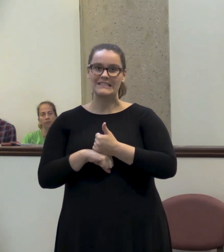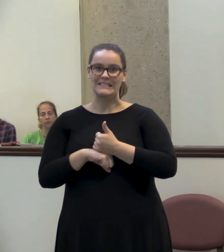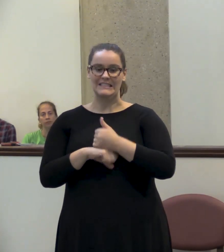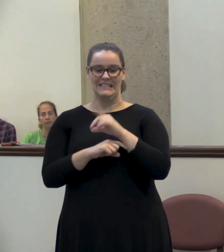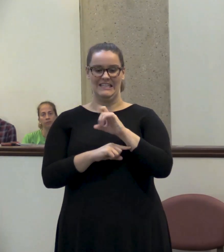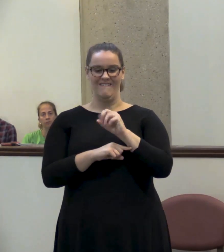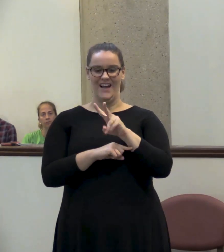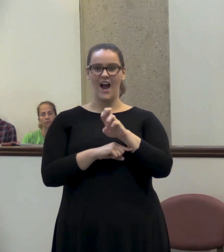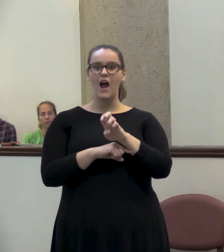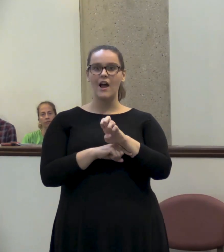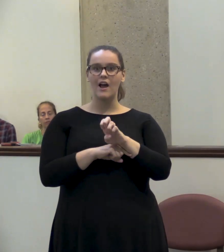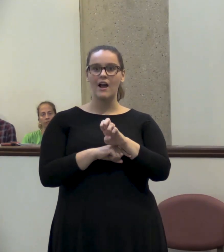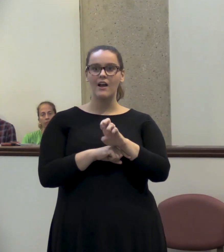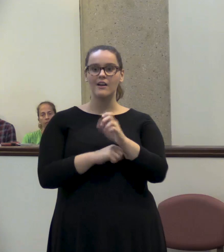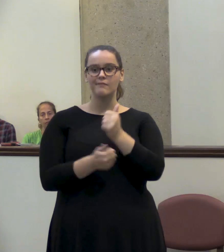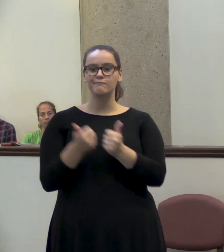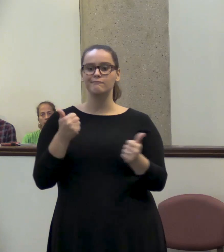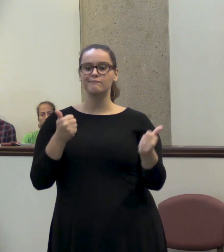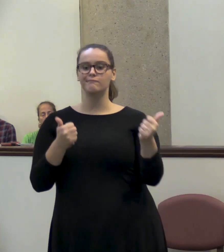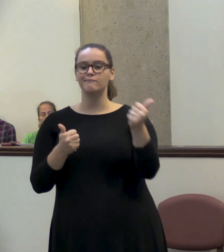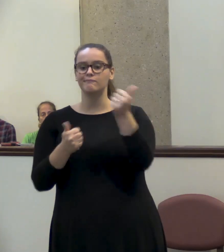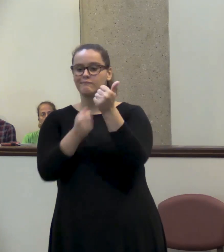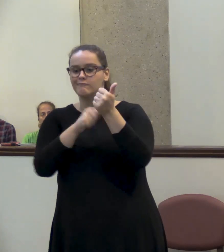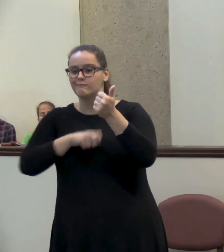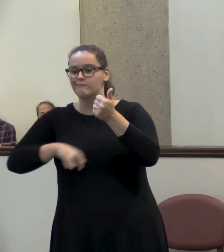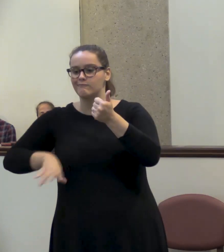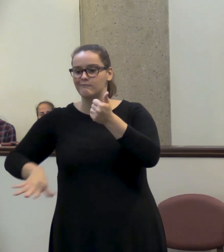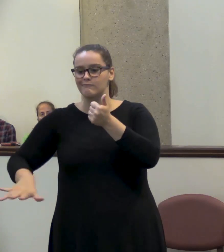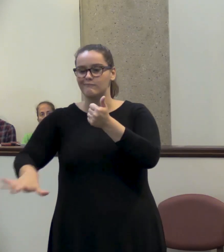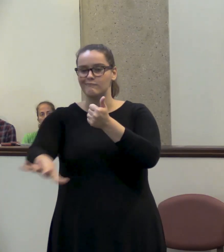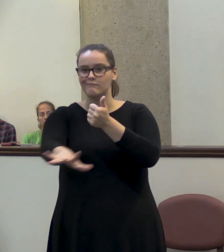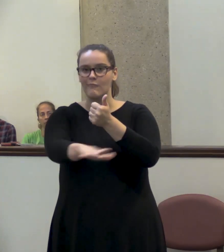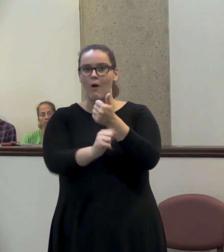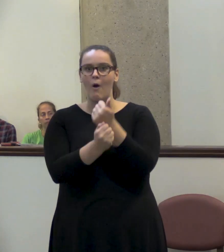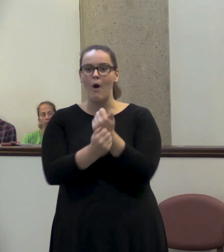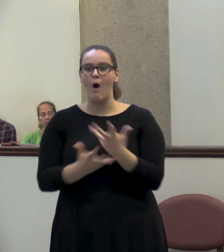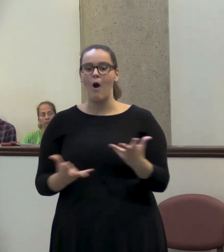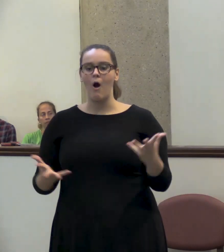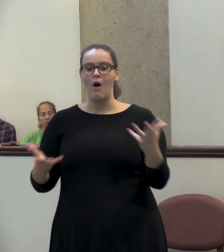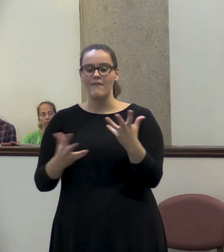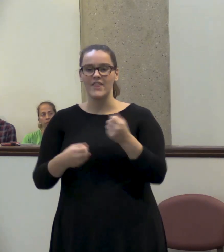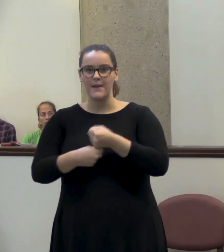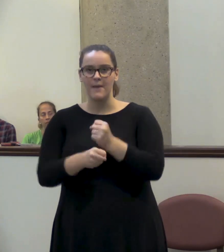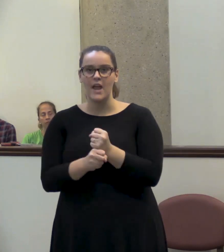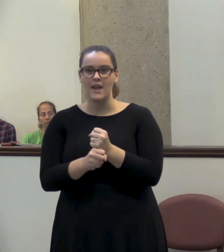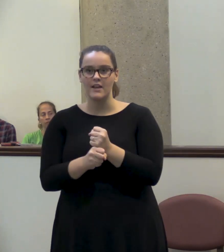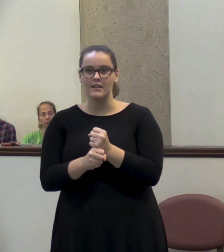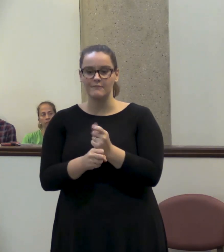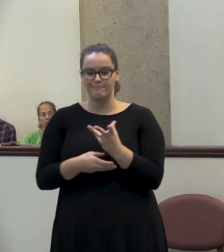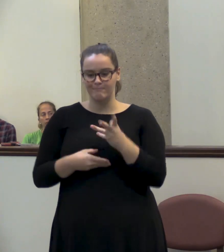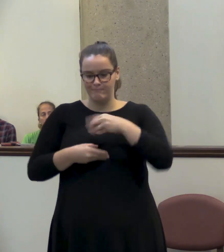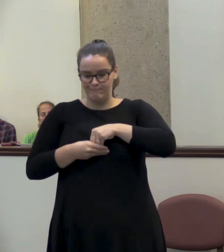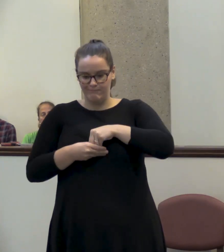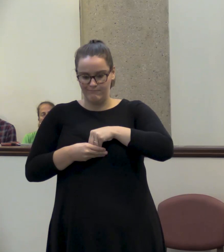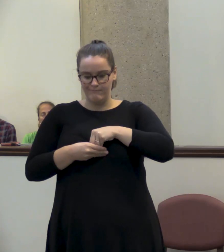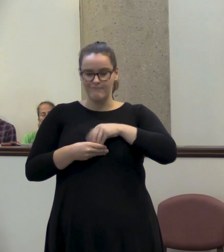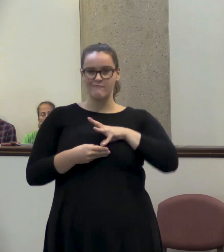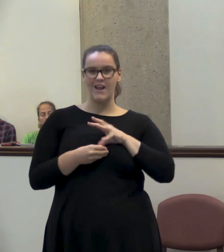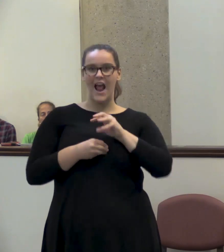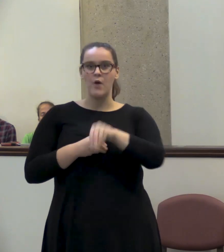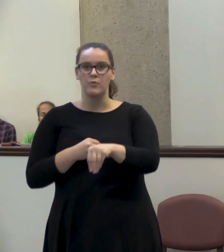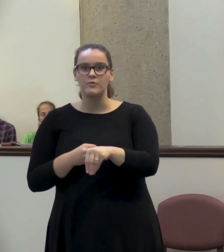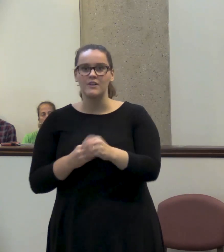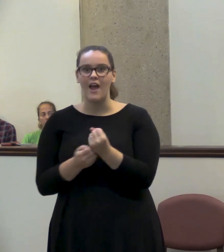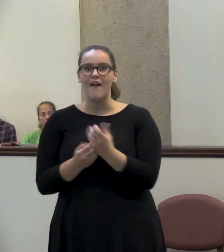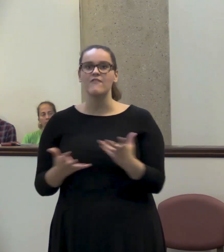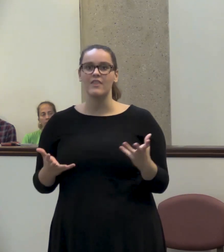divine pervades all of creation, that it is present everywhere, both within and without, in